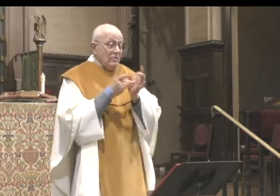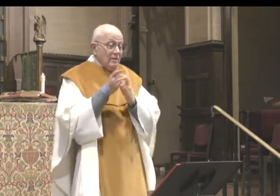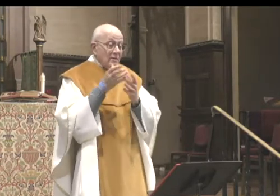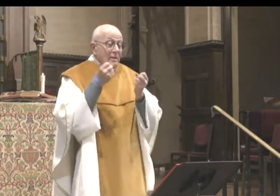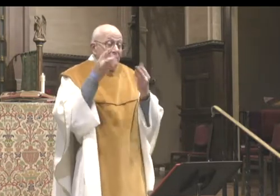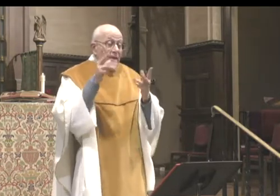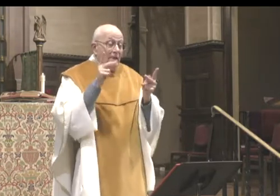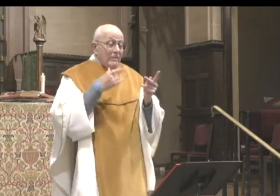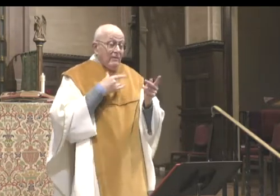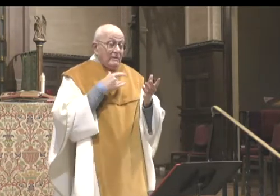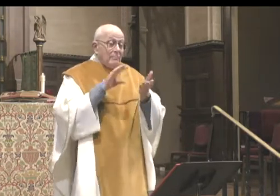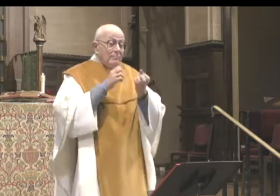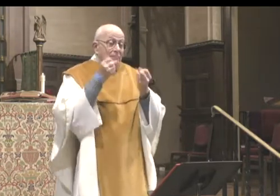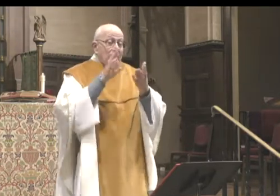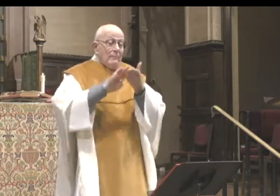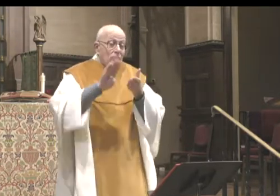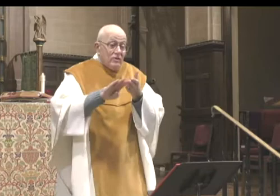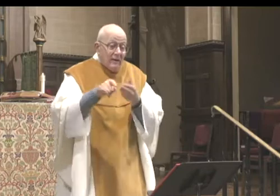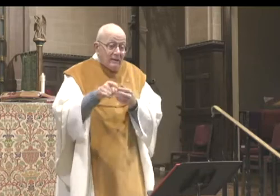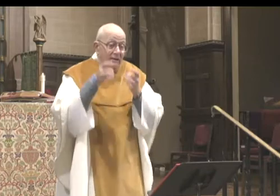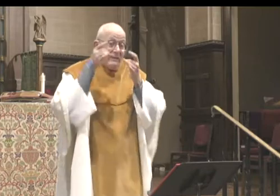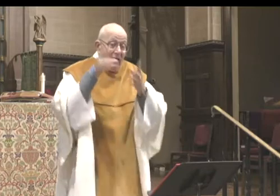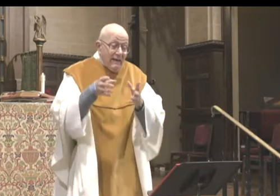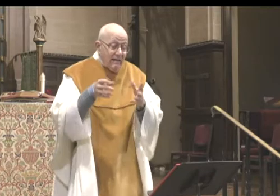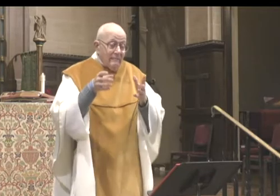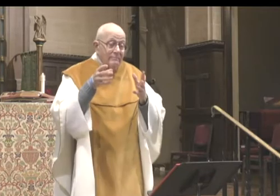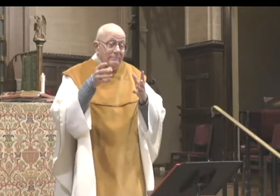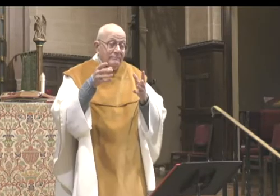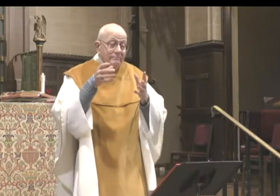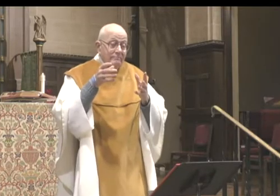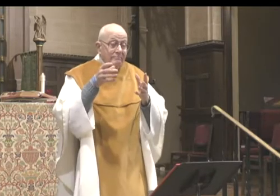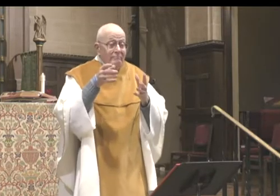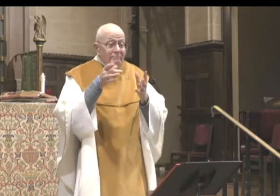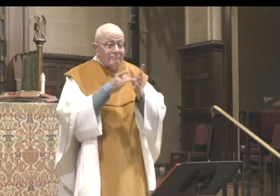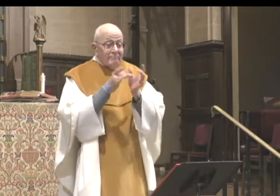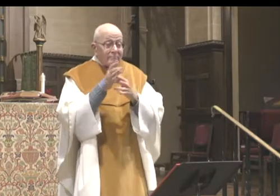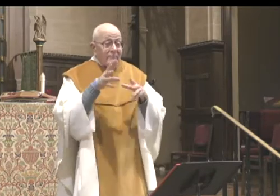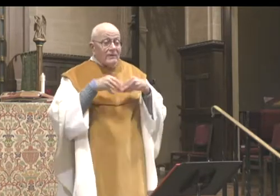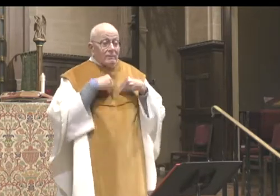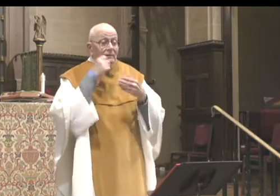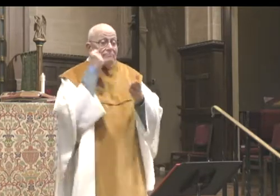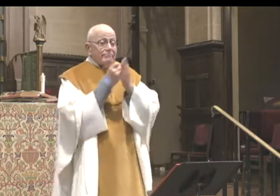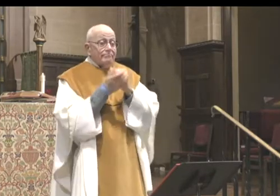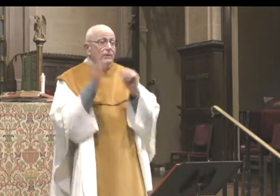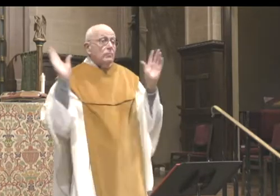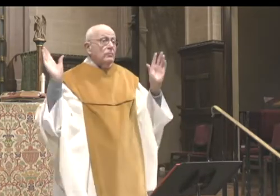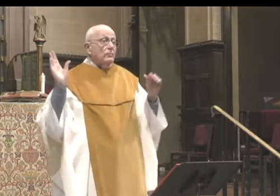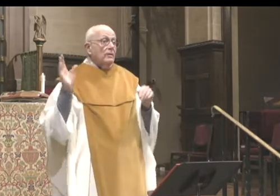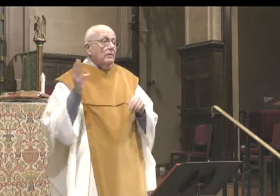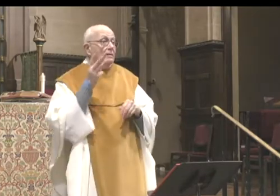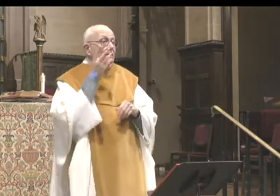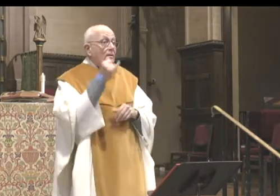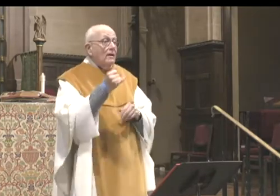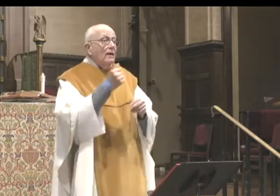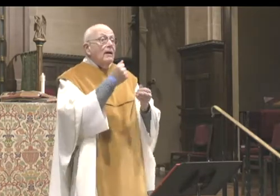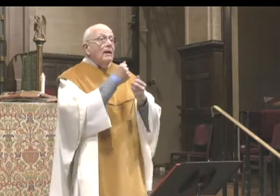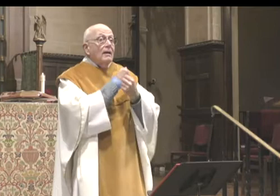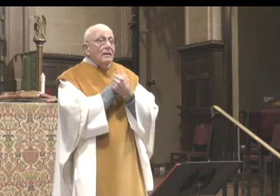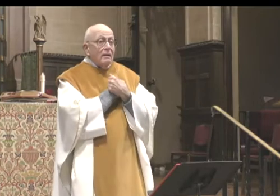it also. Jesus had many people who rejected him, hated him. Jesus eventually accepted